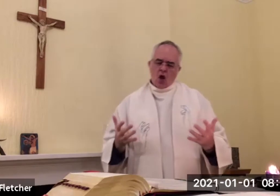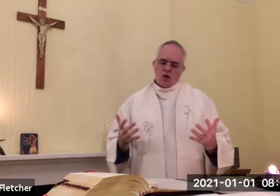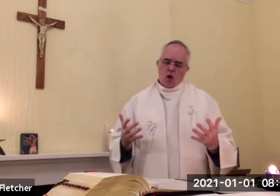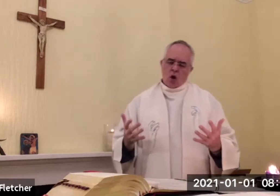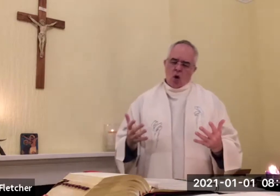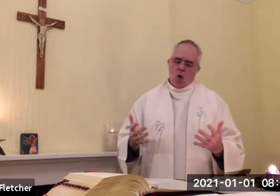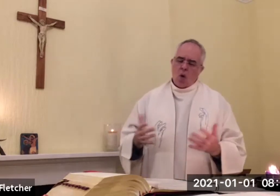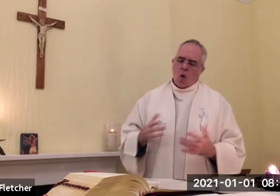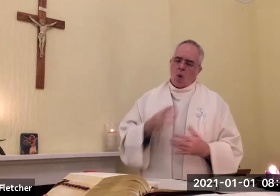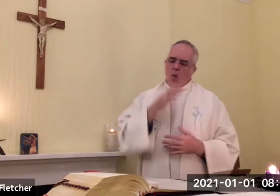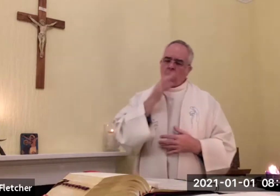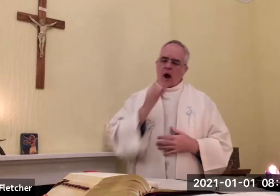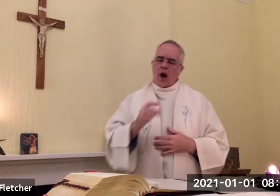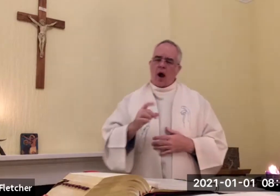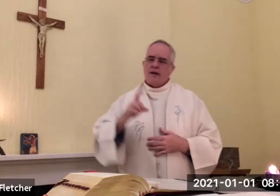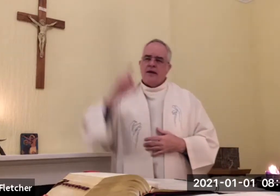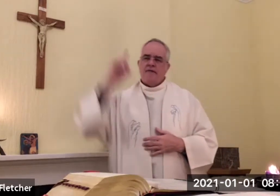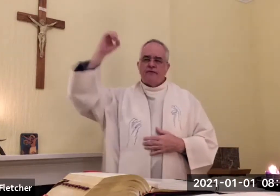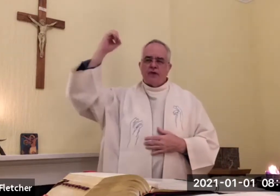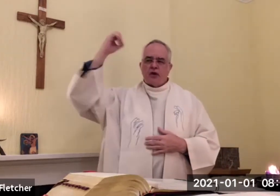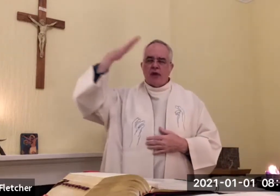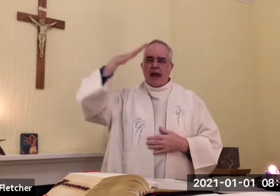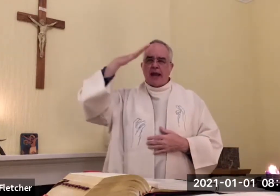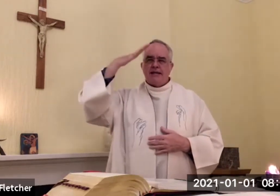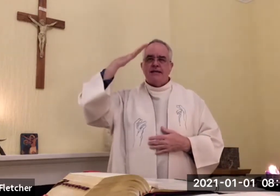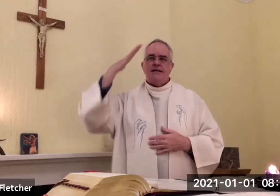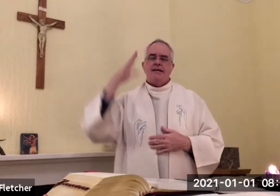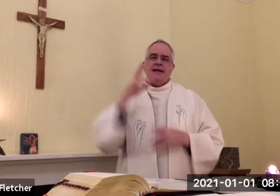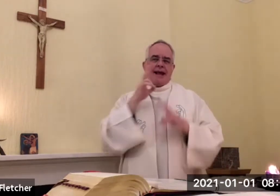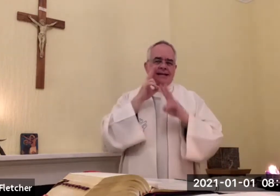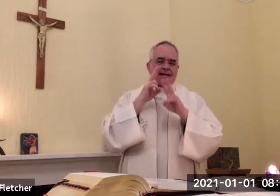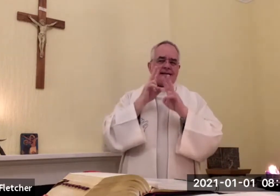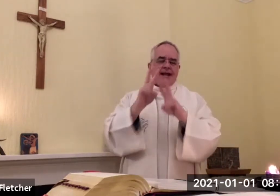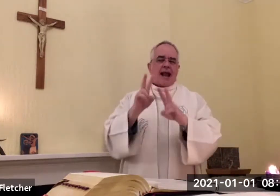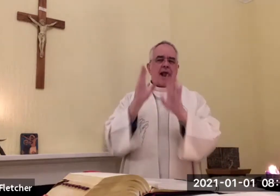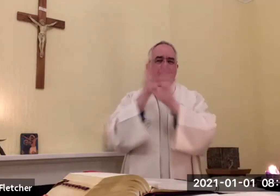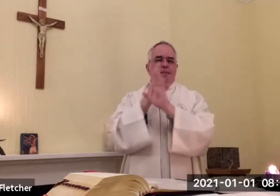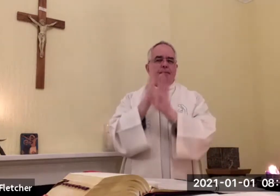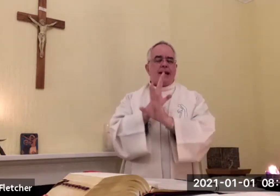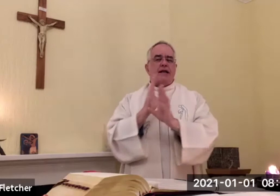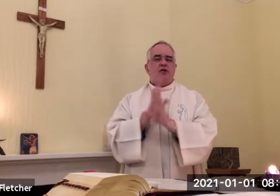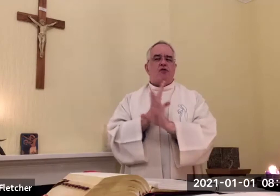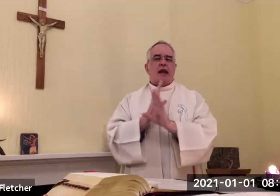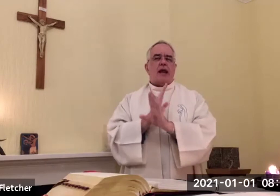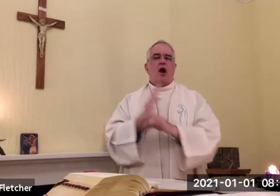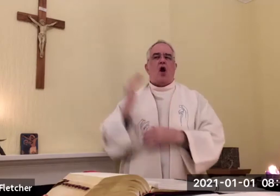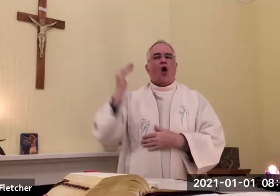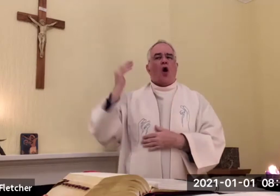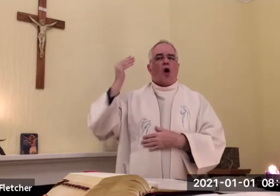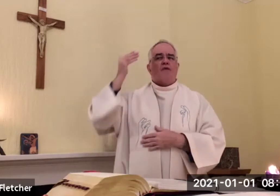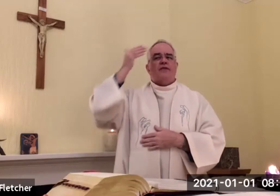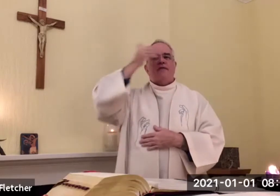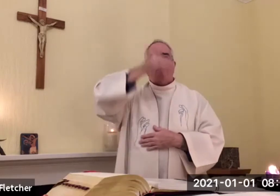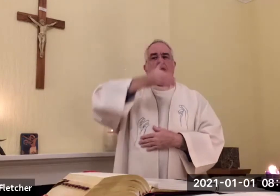So we ask for grace to see the mystery of